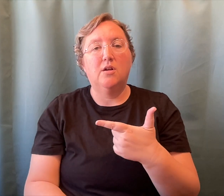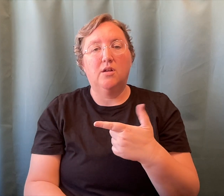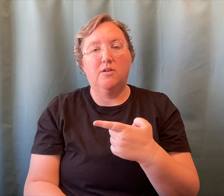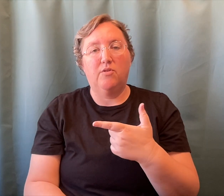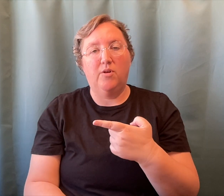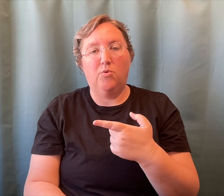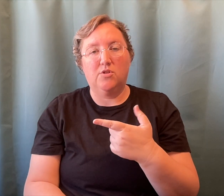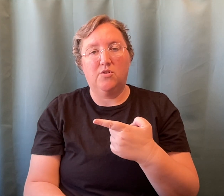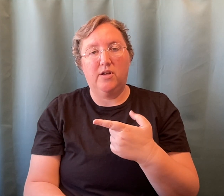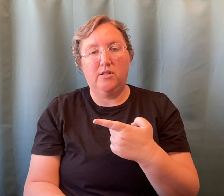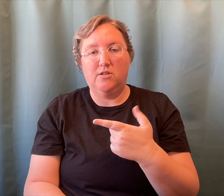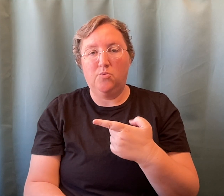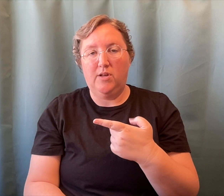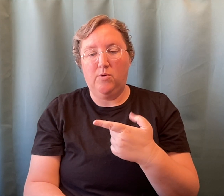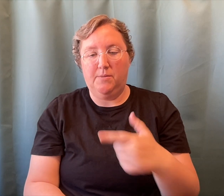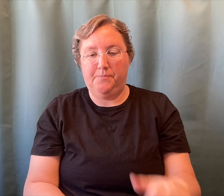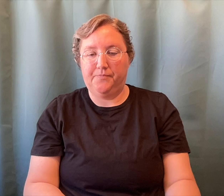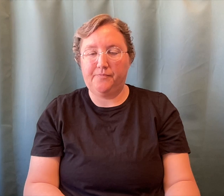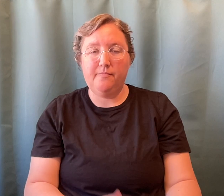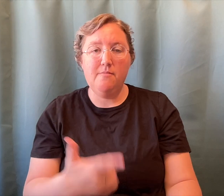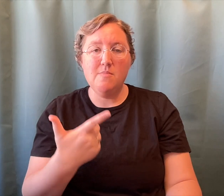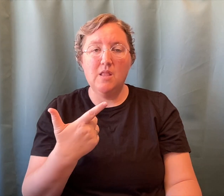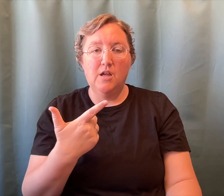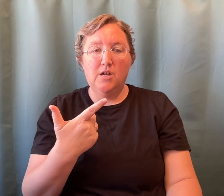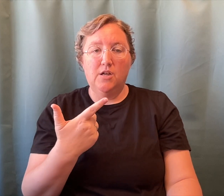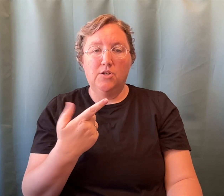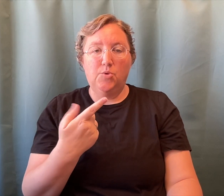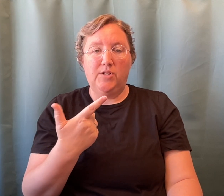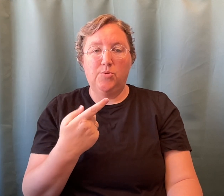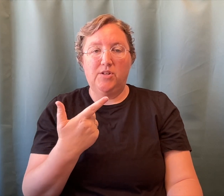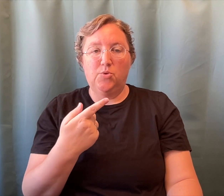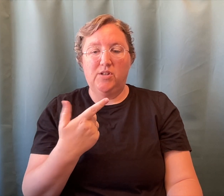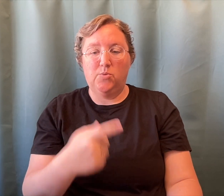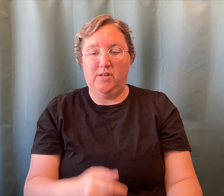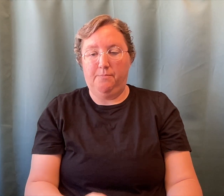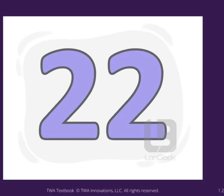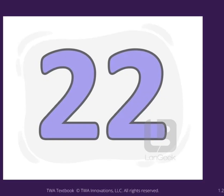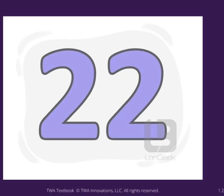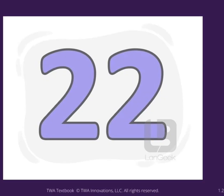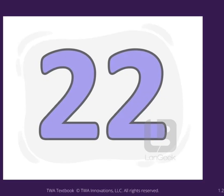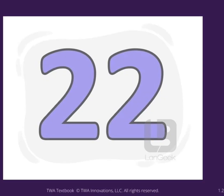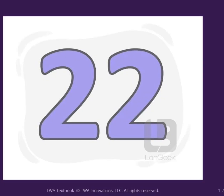And if your thumb worked correctly, 21. 2, 1, 2, 1, 2, 1, 2, 1.